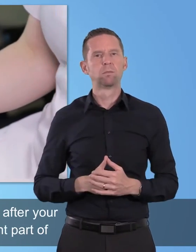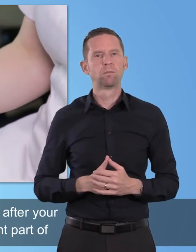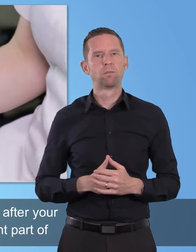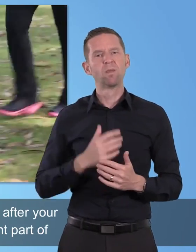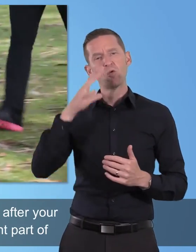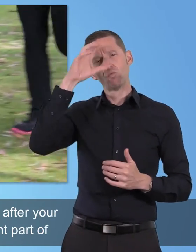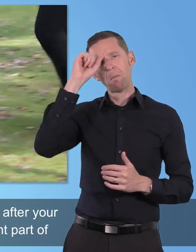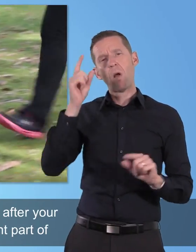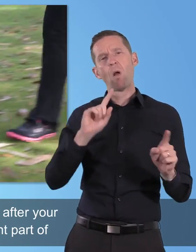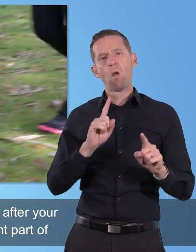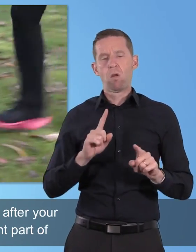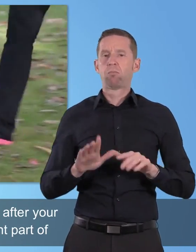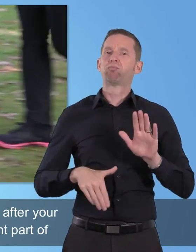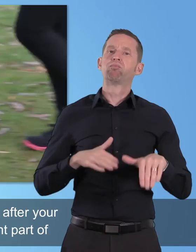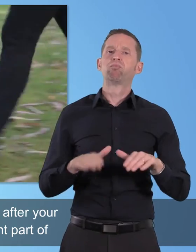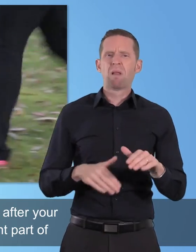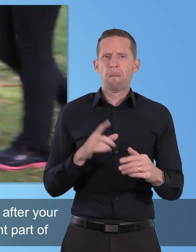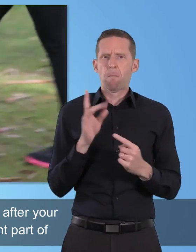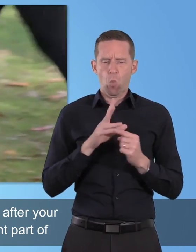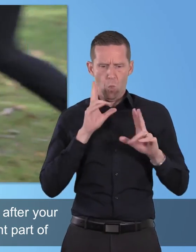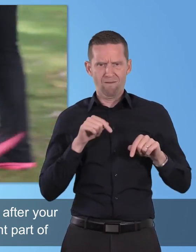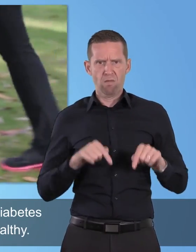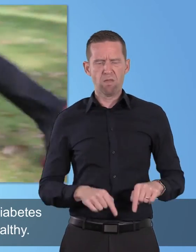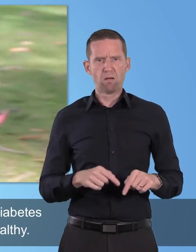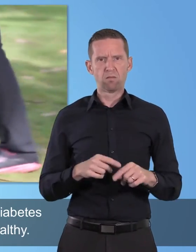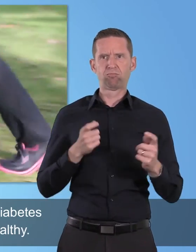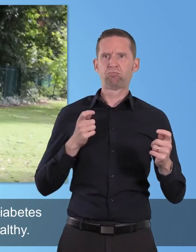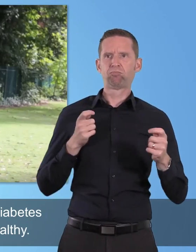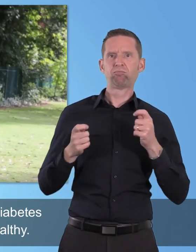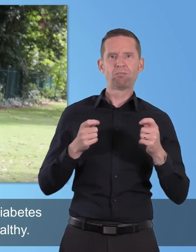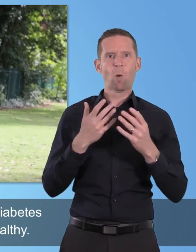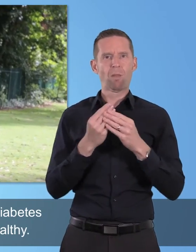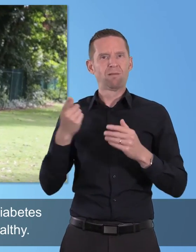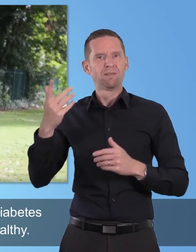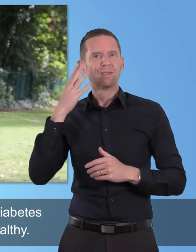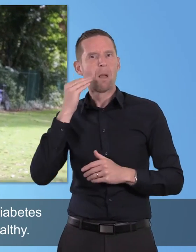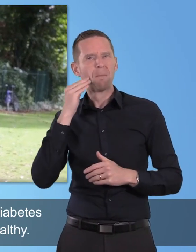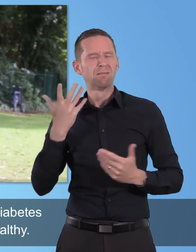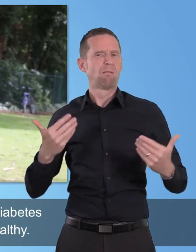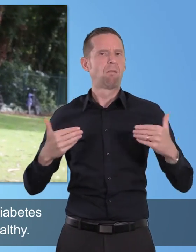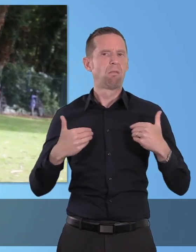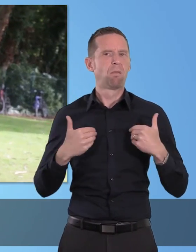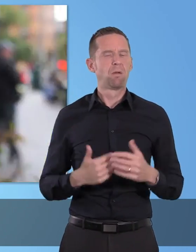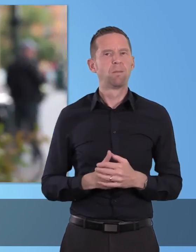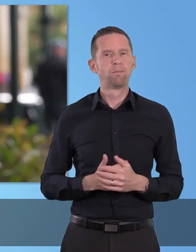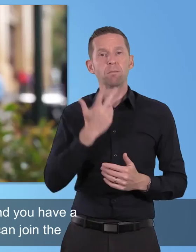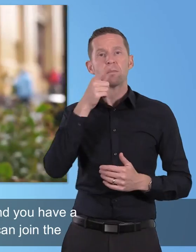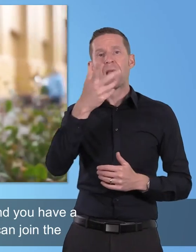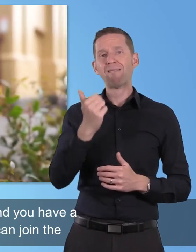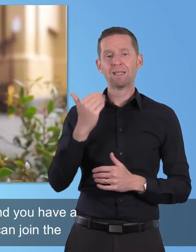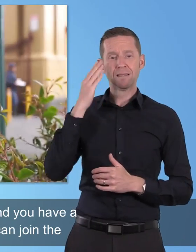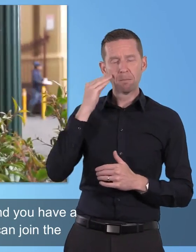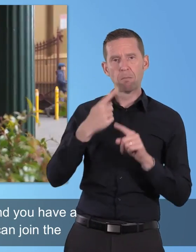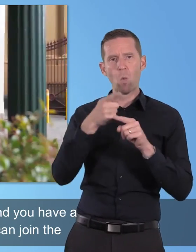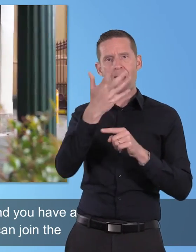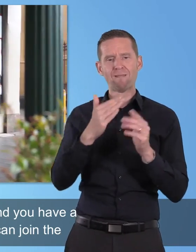Remember, looking after your feet is an important part of managing your diabetes and staying healthy. If you have